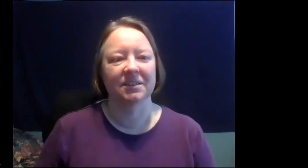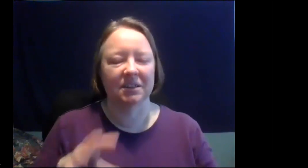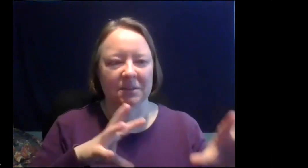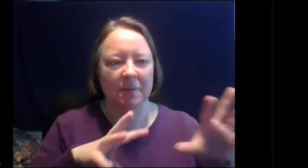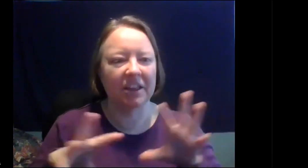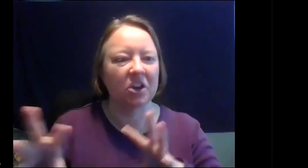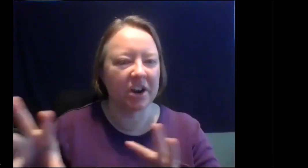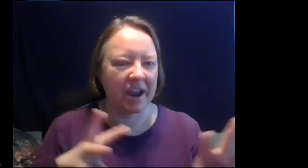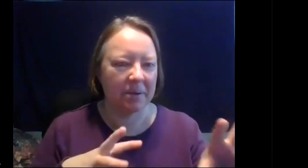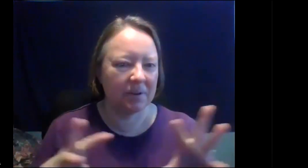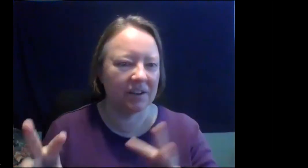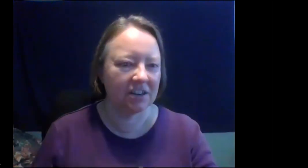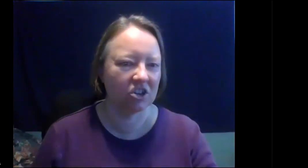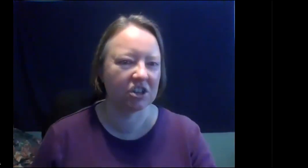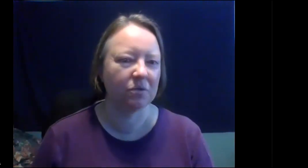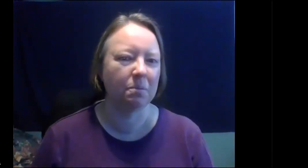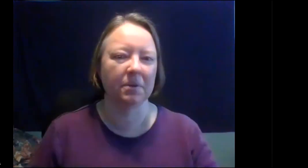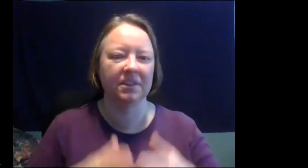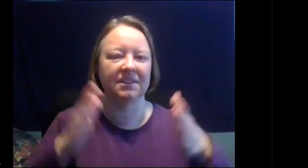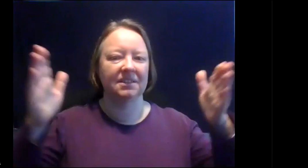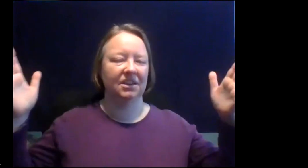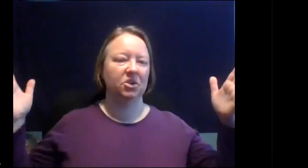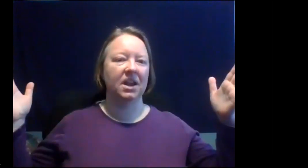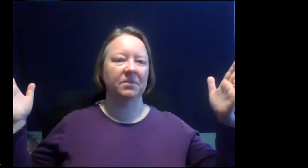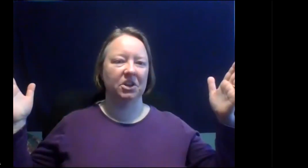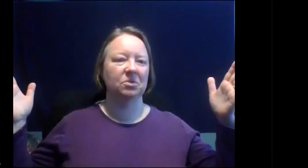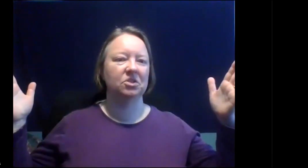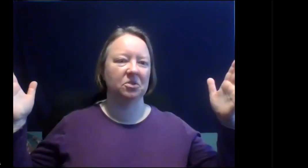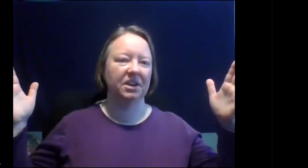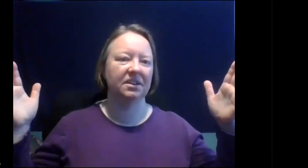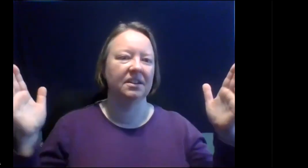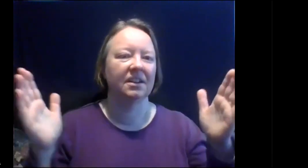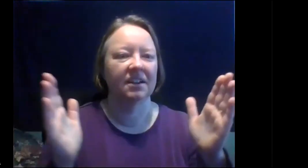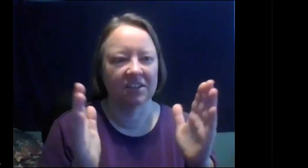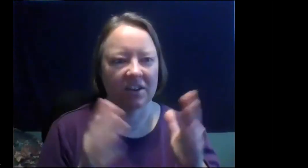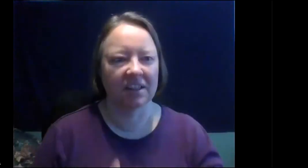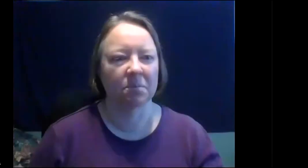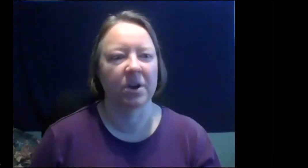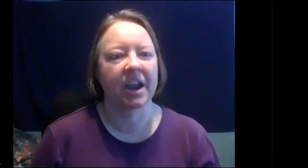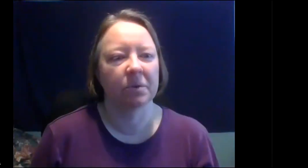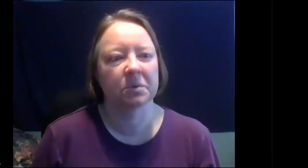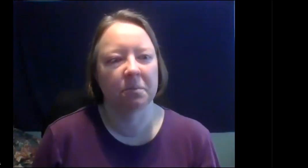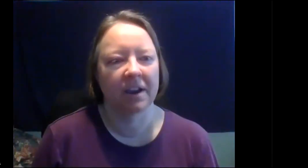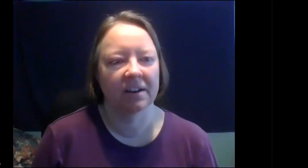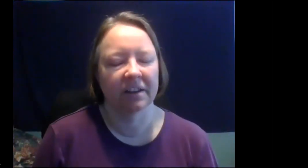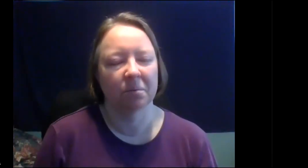practice spelling your name to just a few people. This is a, kind of a huge screen. So I think the breakout rooms would make it a little